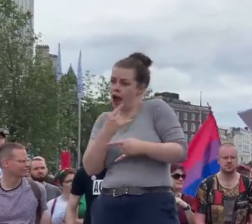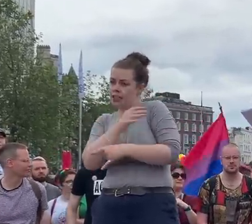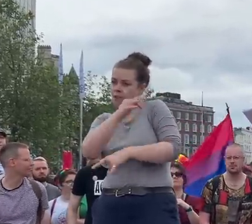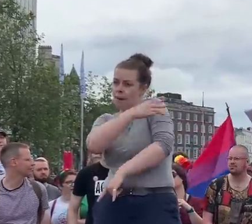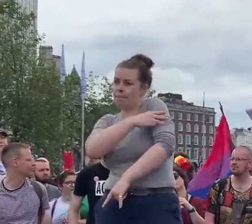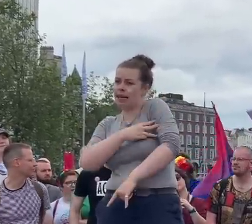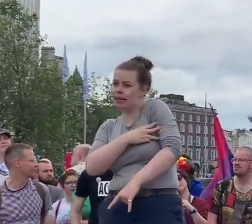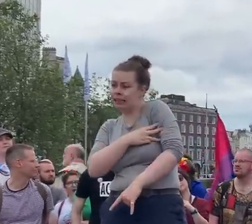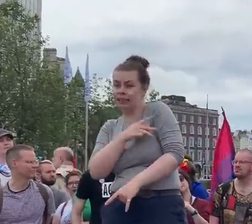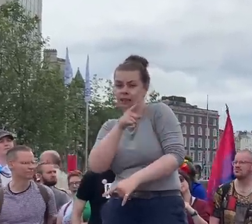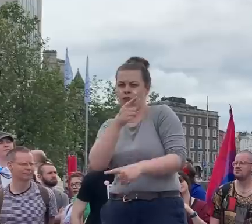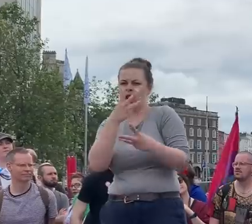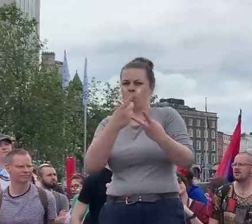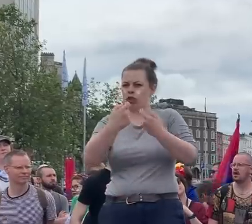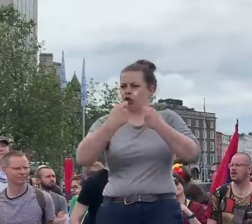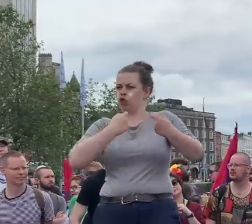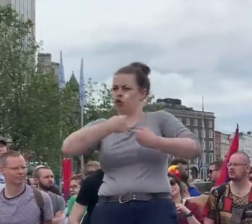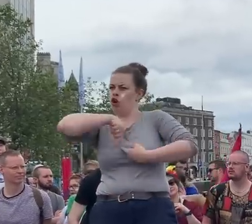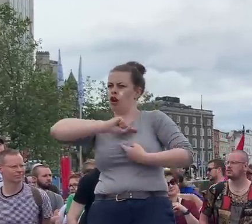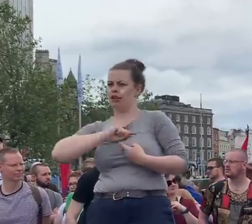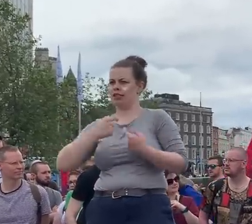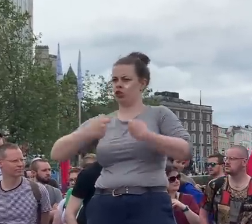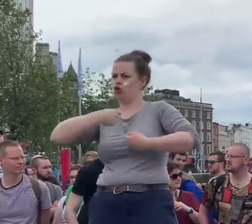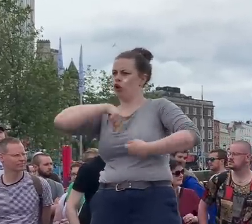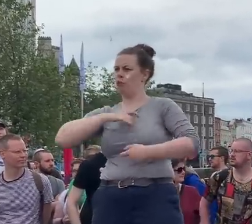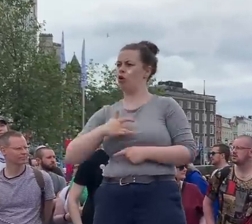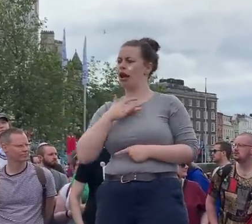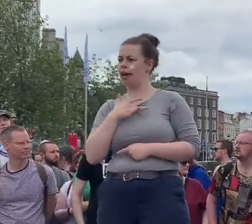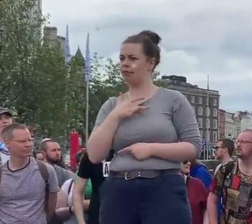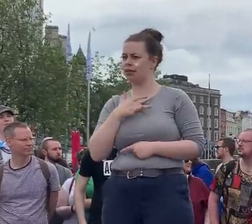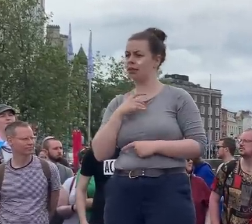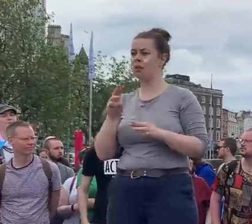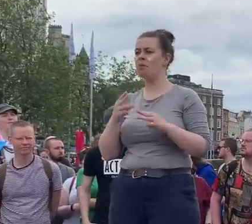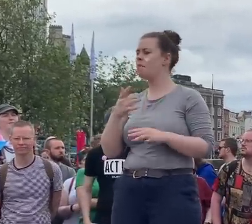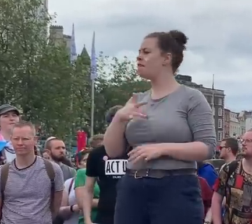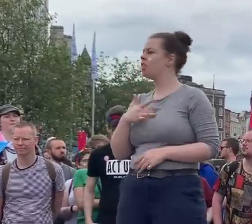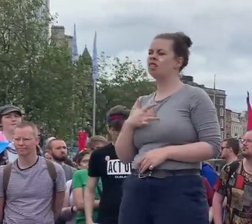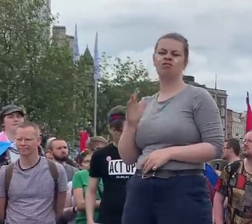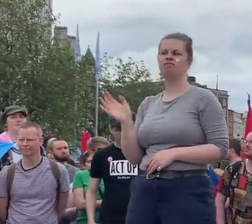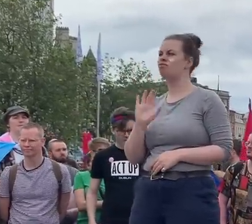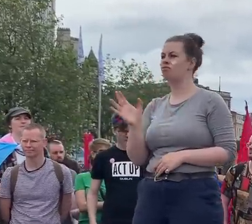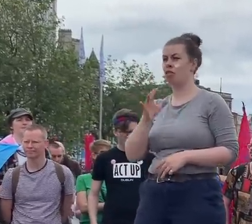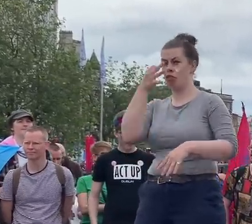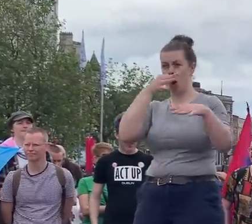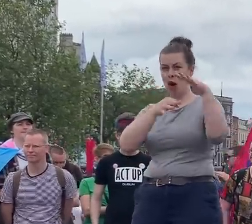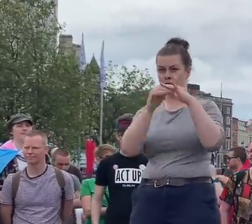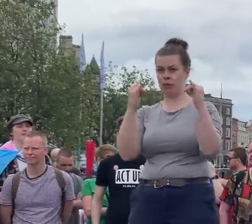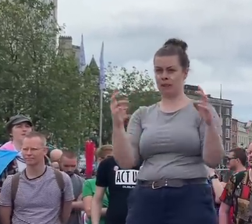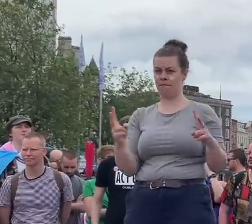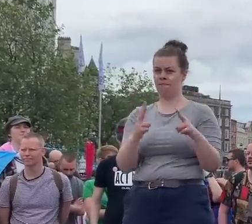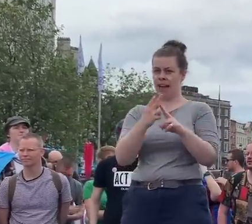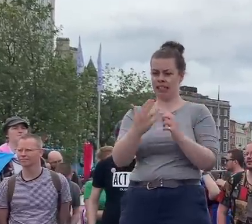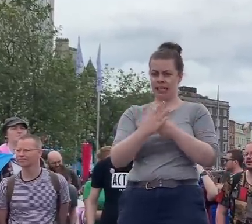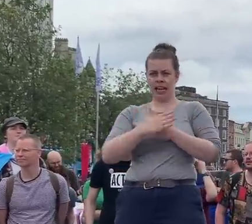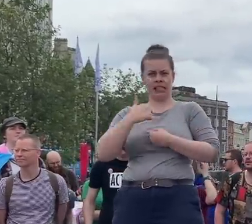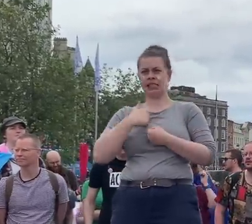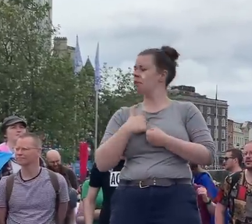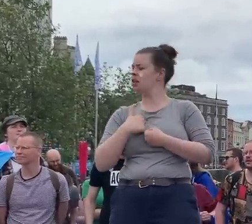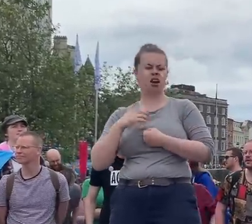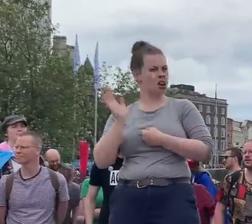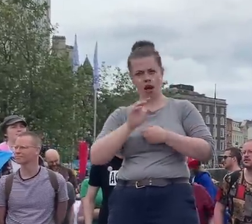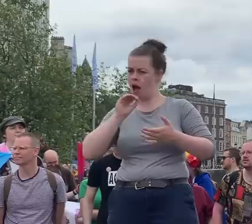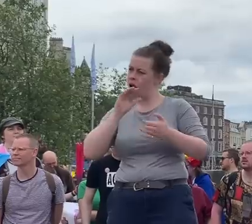police, who sought to control how people lived. They had decided that the state violence unleashed against them, for being who they are, must